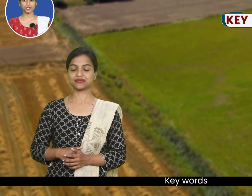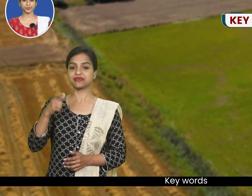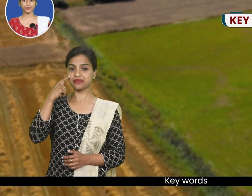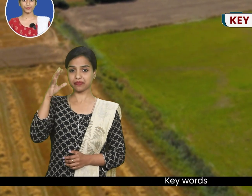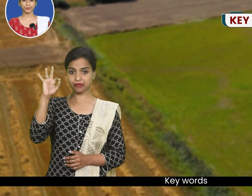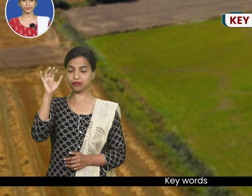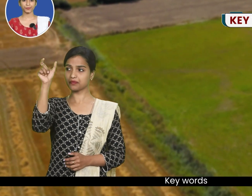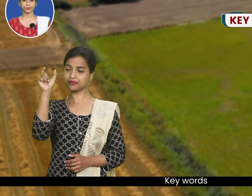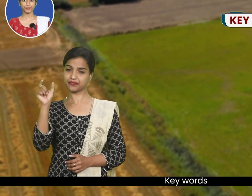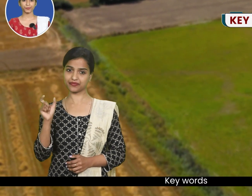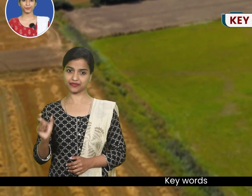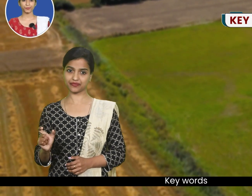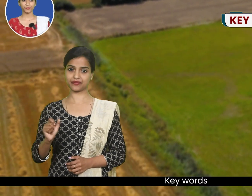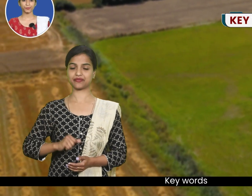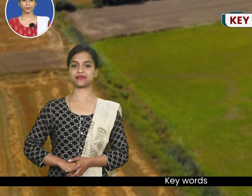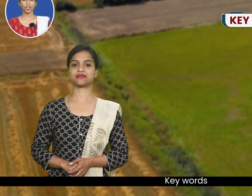Keywords: